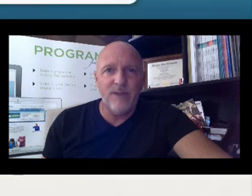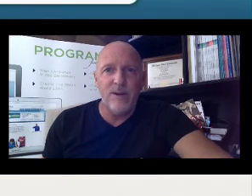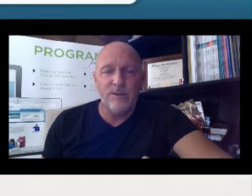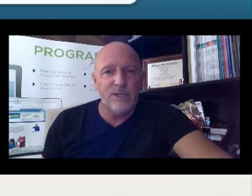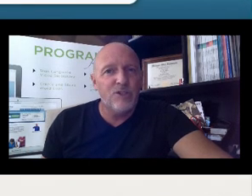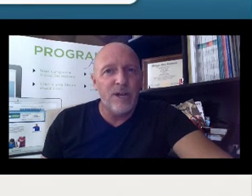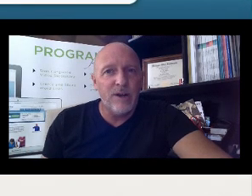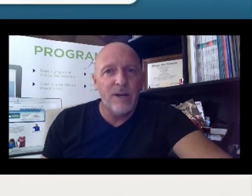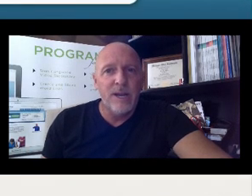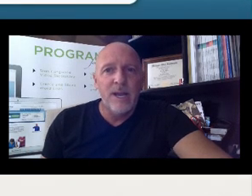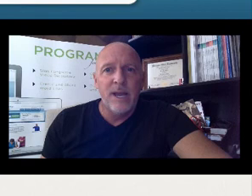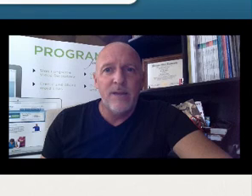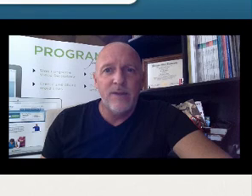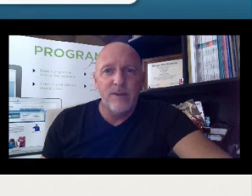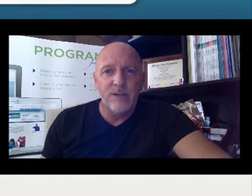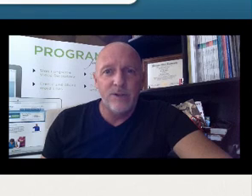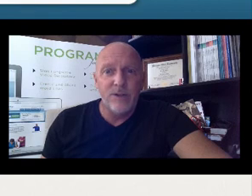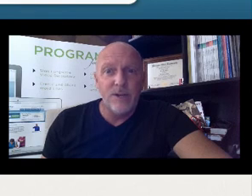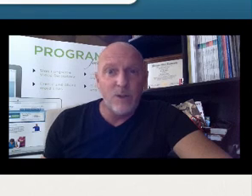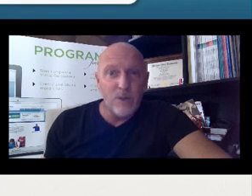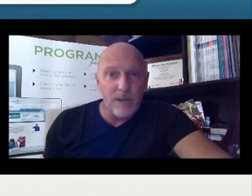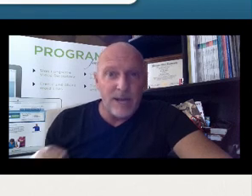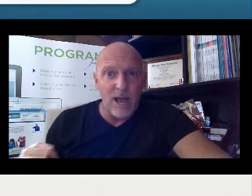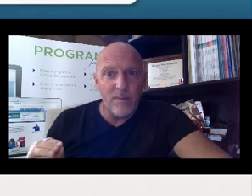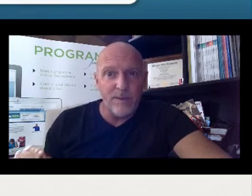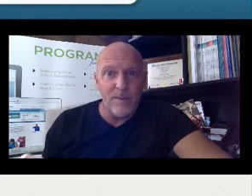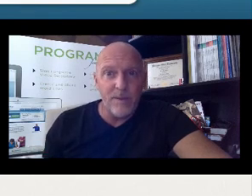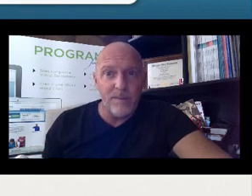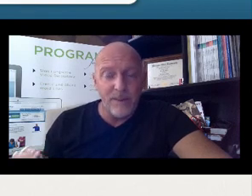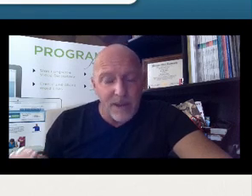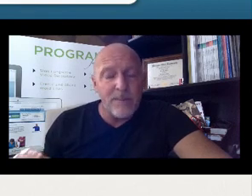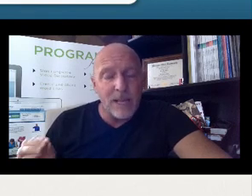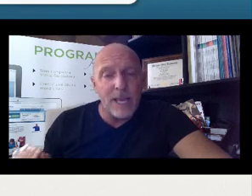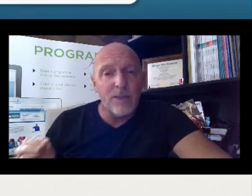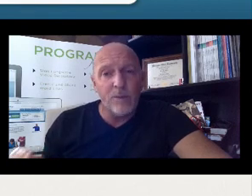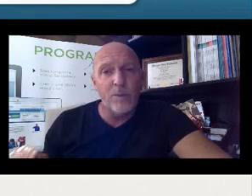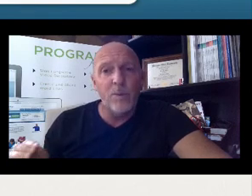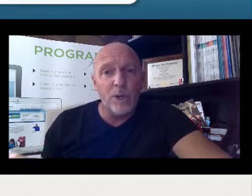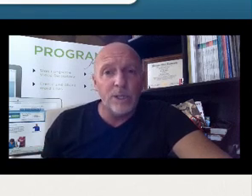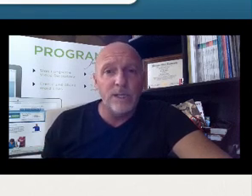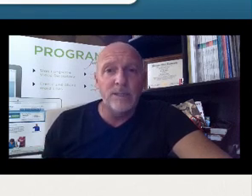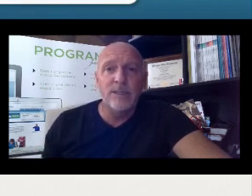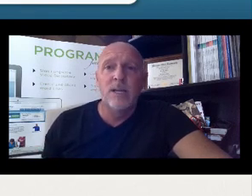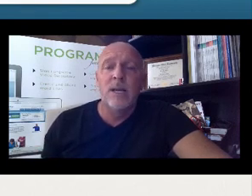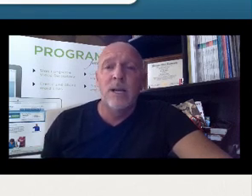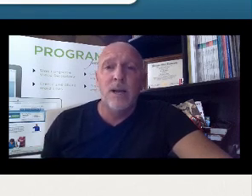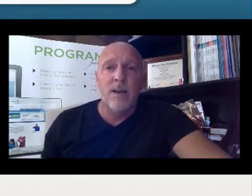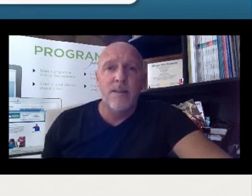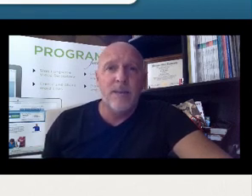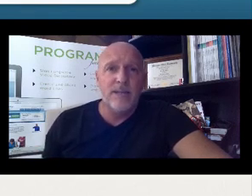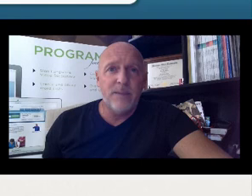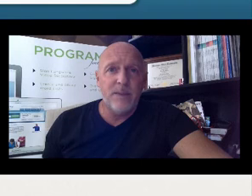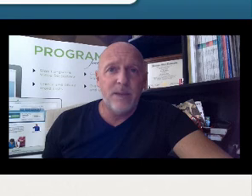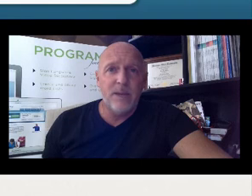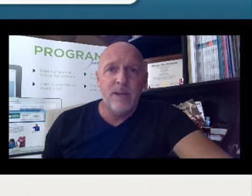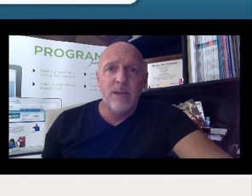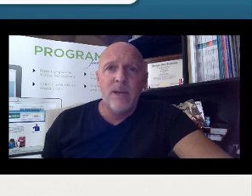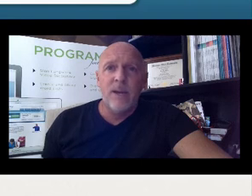video dictionary, and a video dictionary that you can kind of help them manipulate through word lists, that type of thing.